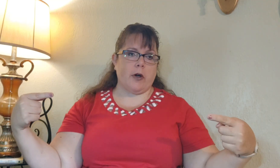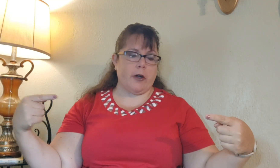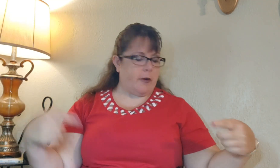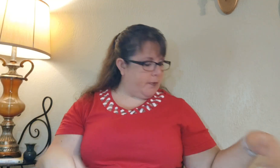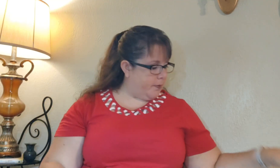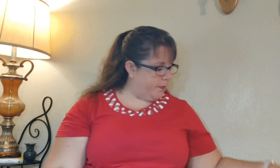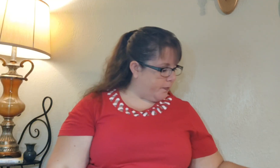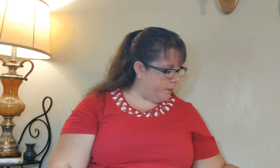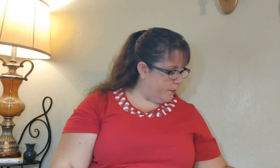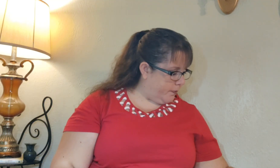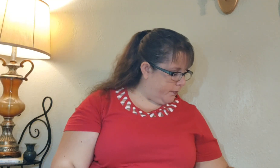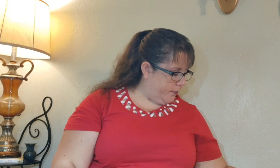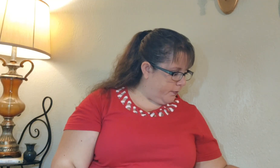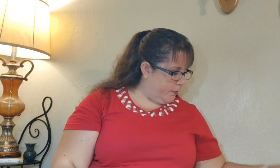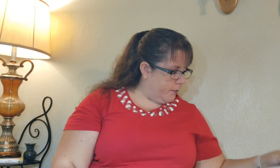apart.